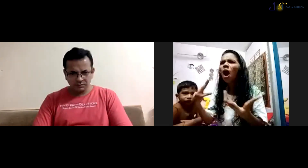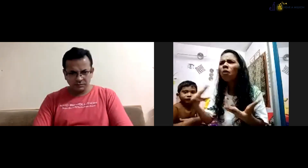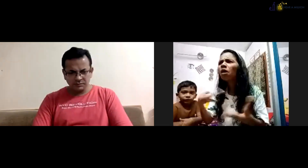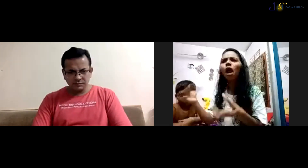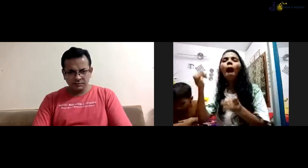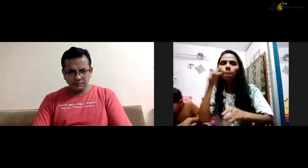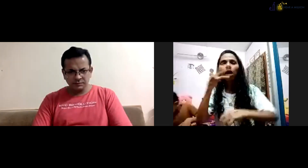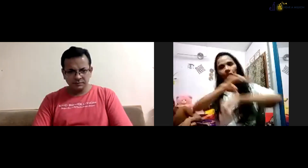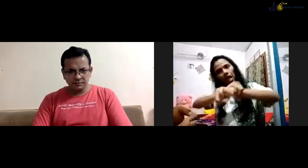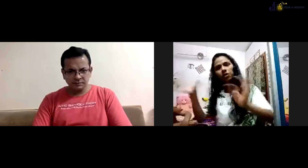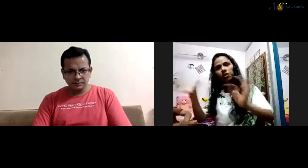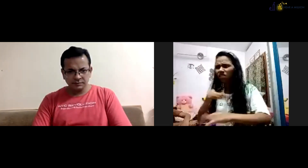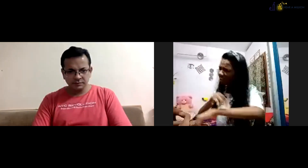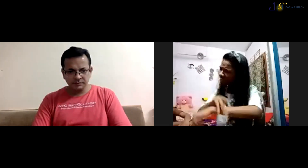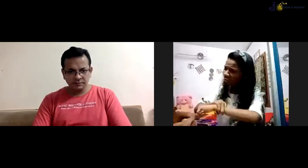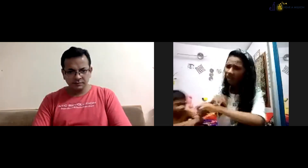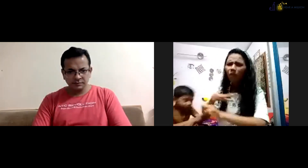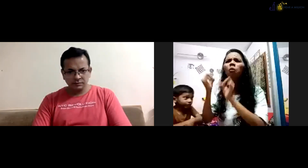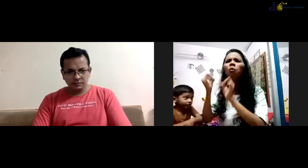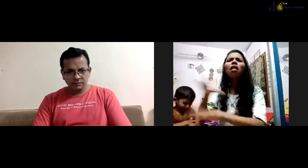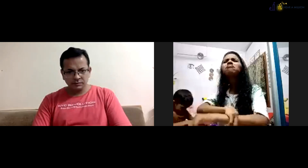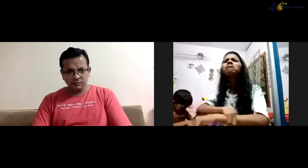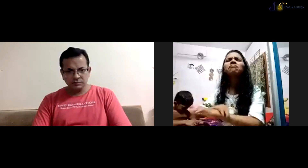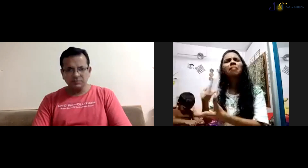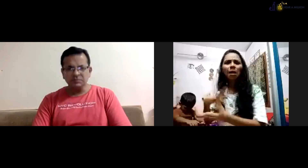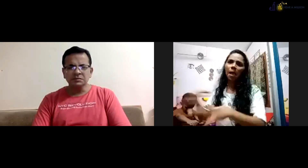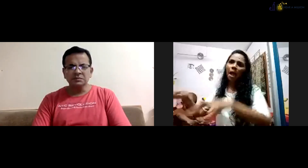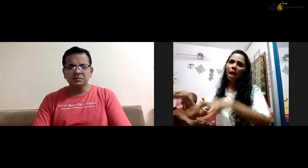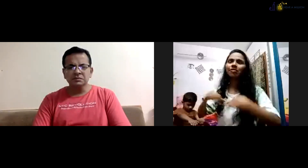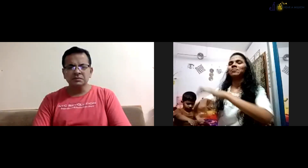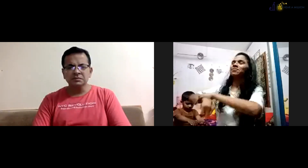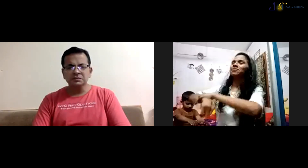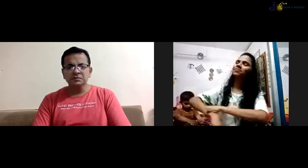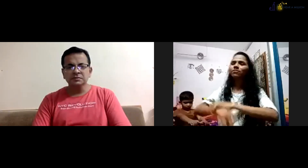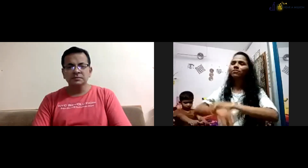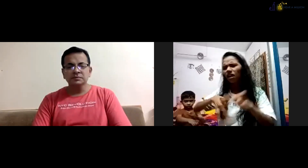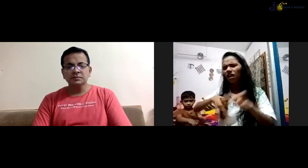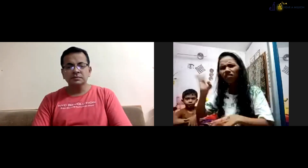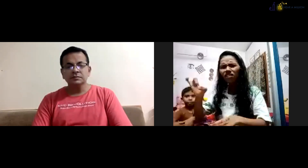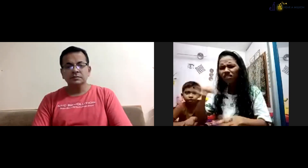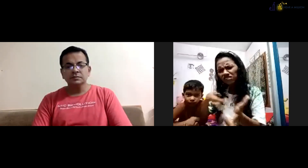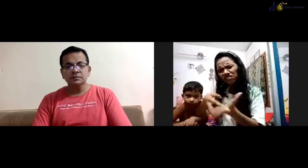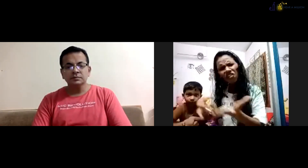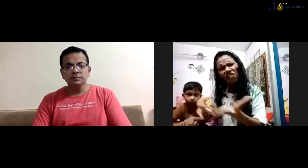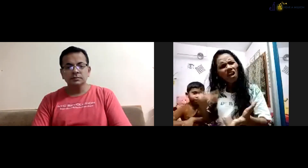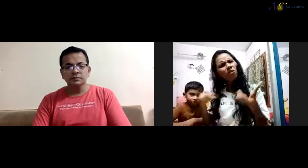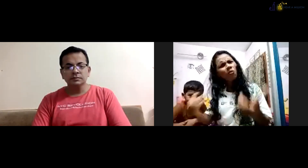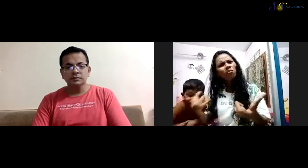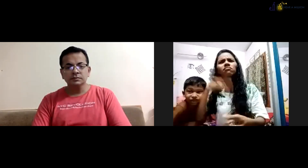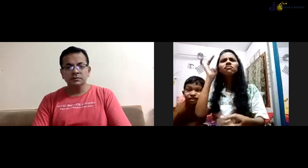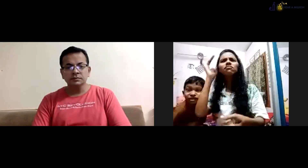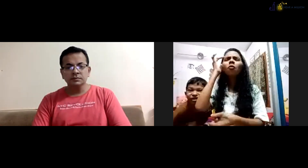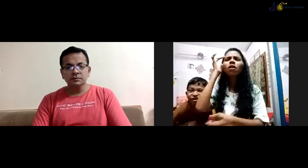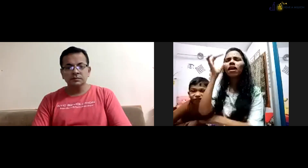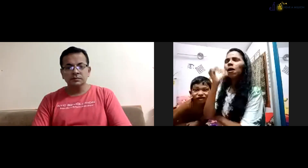where I thought, okay, I might can walk alone. But, my parents, they would be okay. They would be ready to accept the